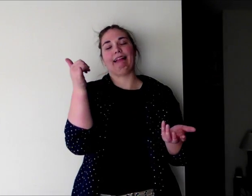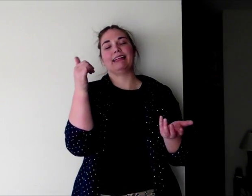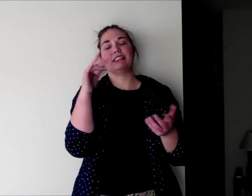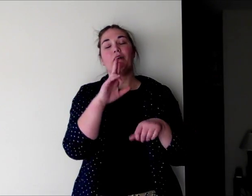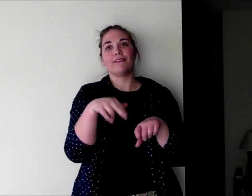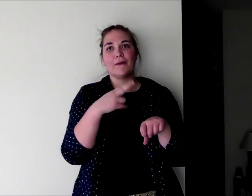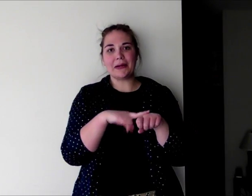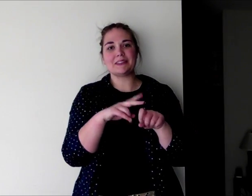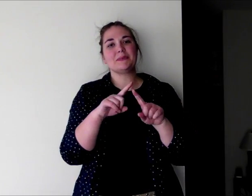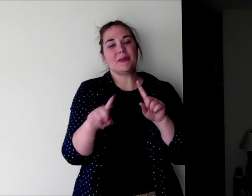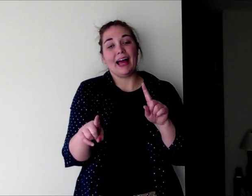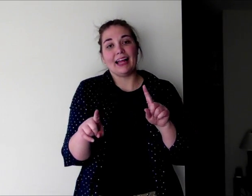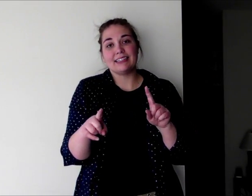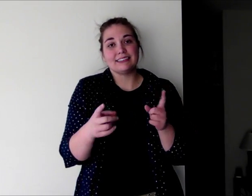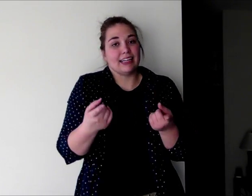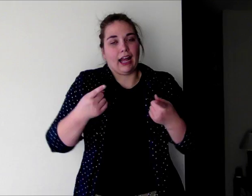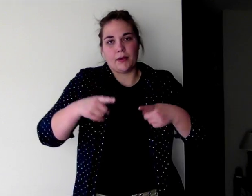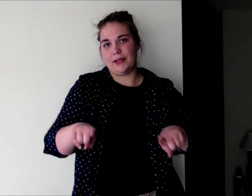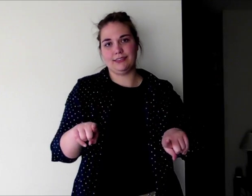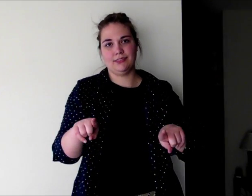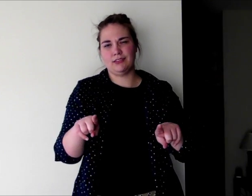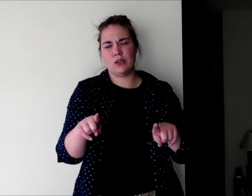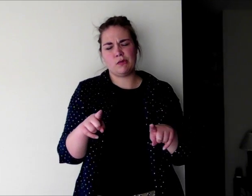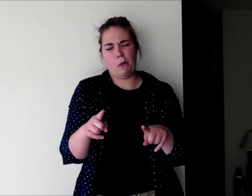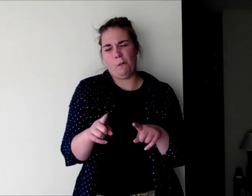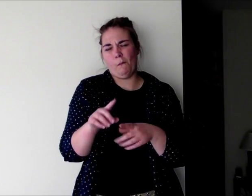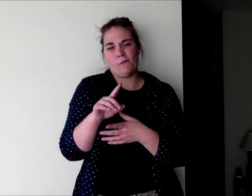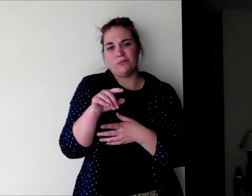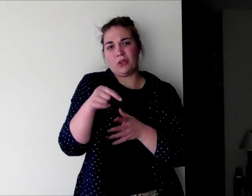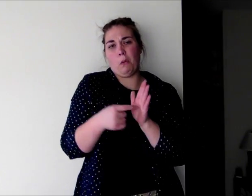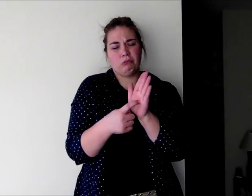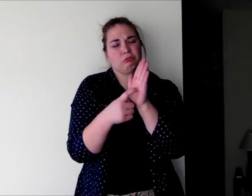feel ridiculous, but it happens.